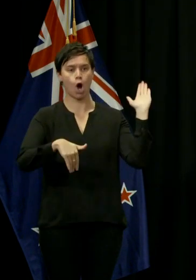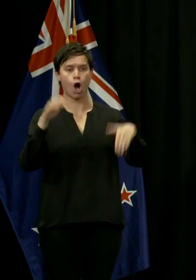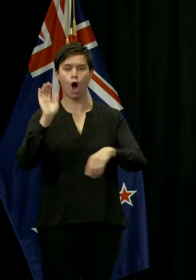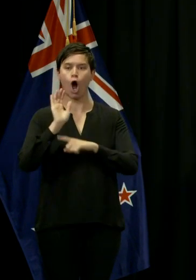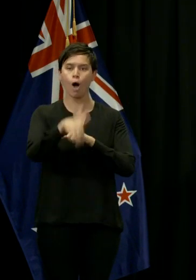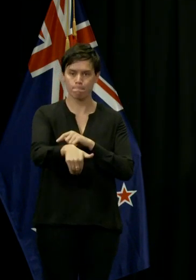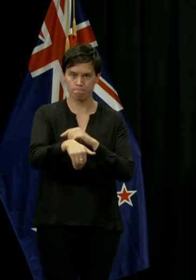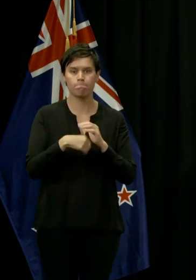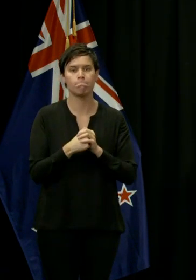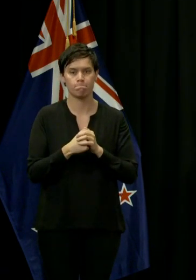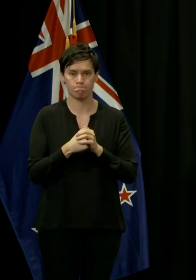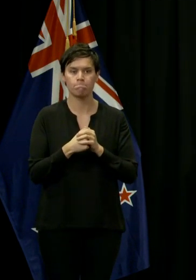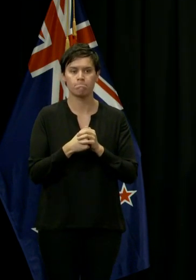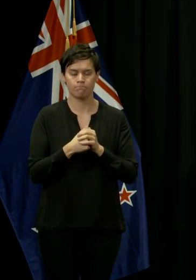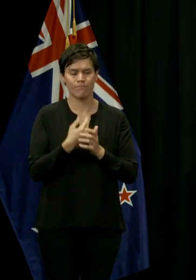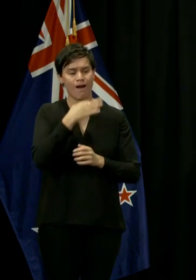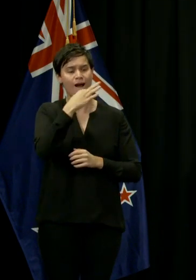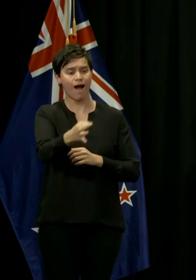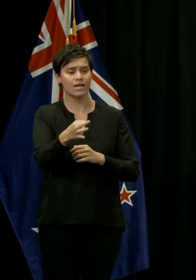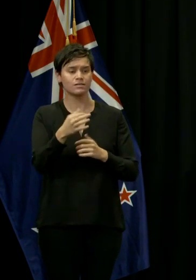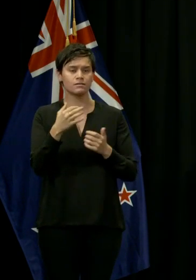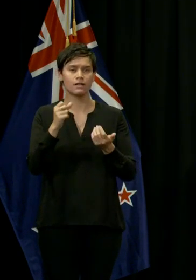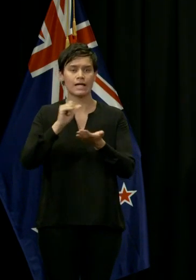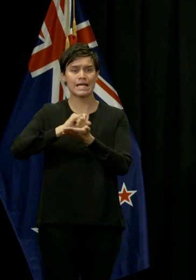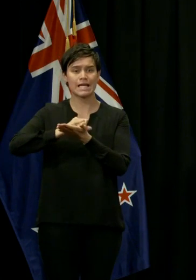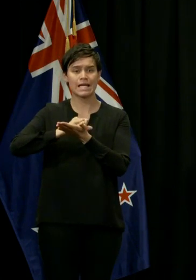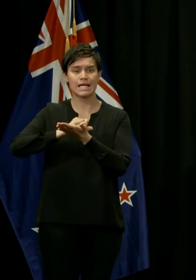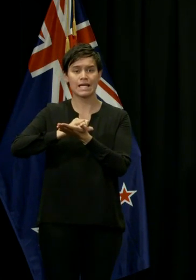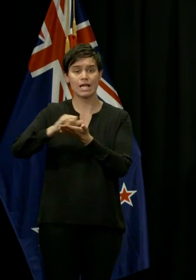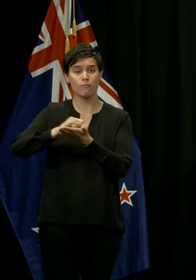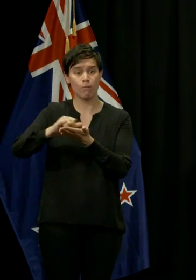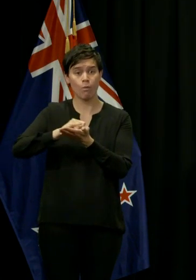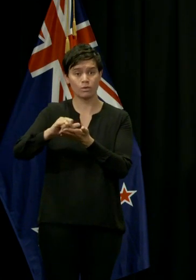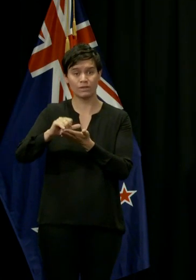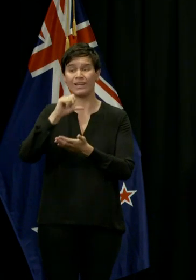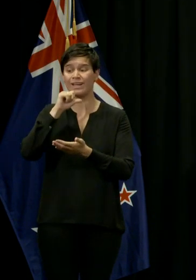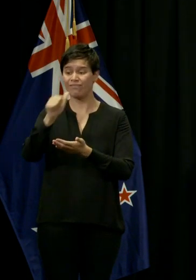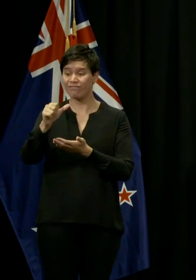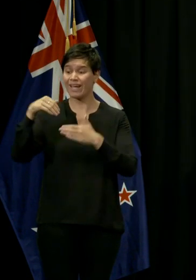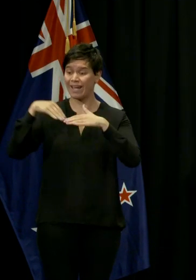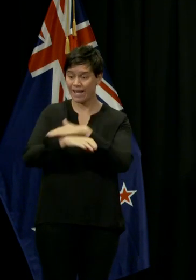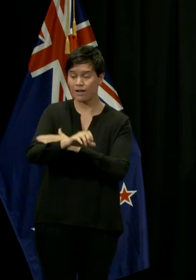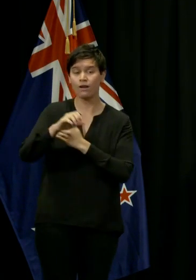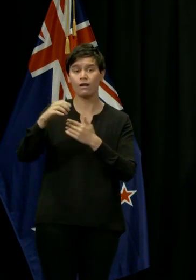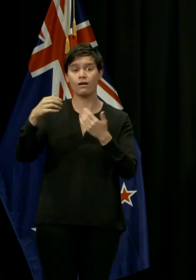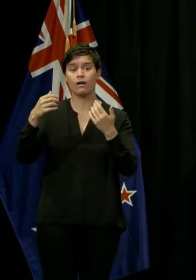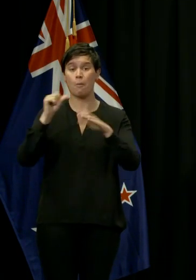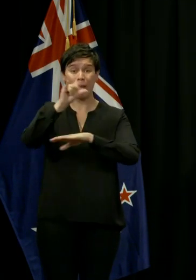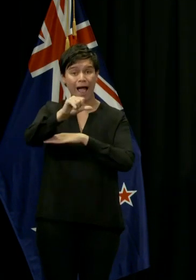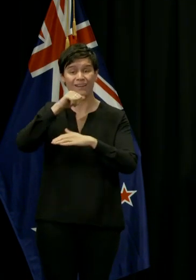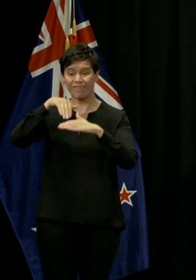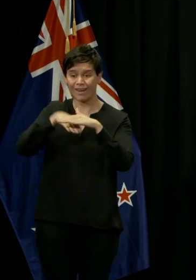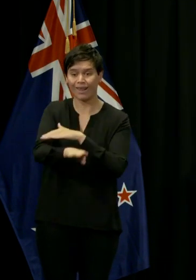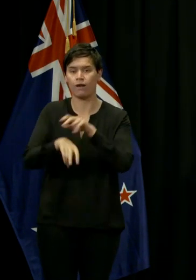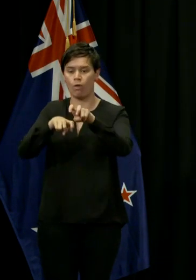country. We have asked all air transport providers to ensure social distancing for that period. After 48 hours, we'll be moving